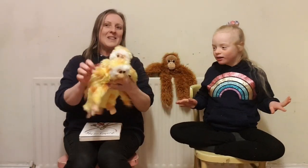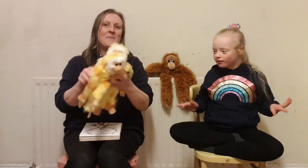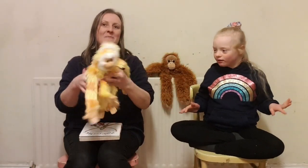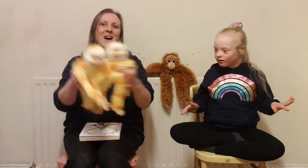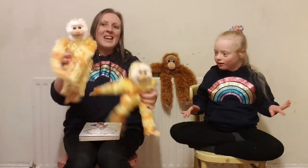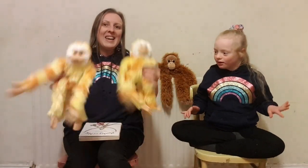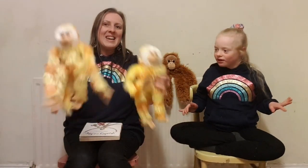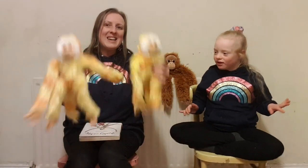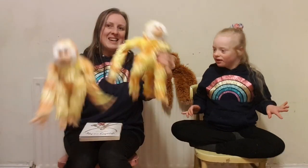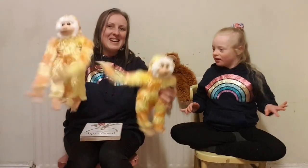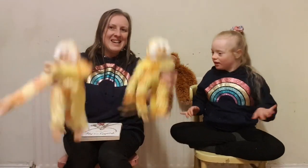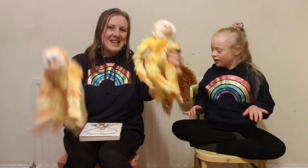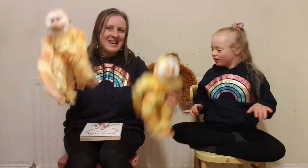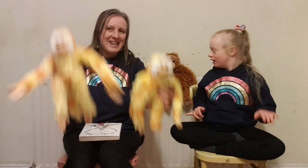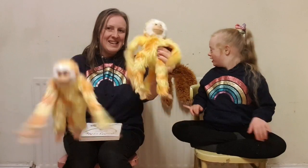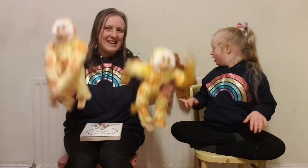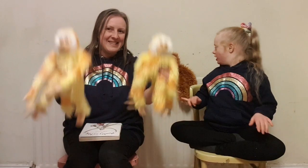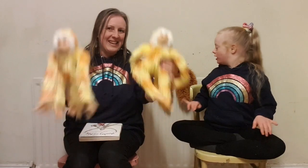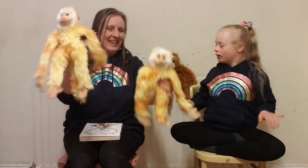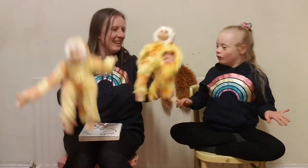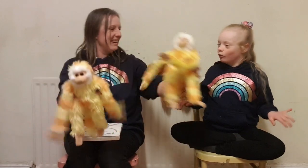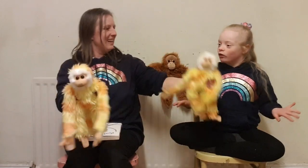Some monkeys.